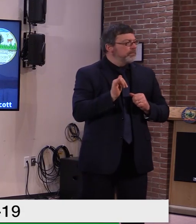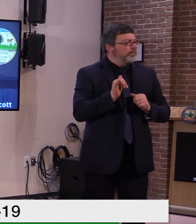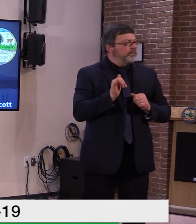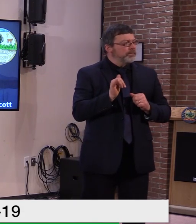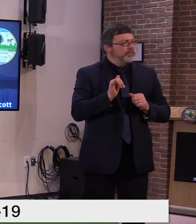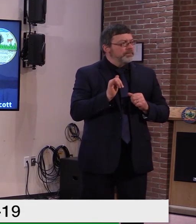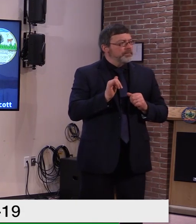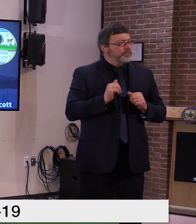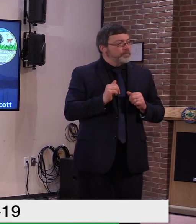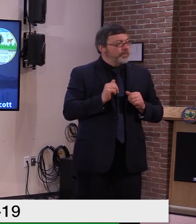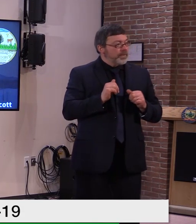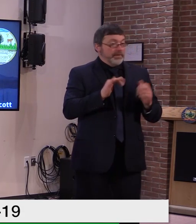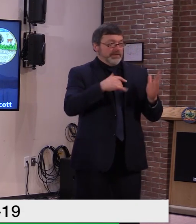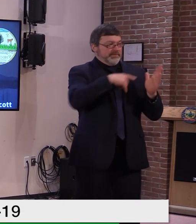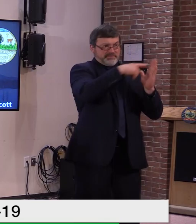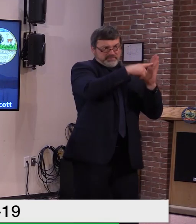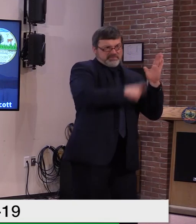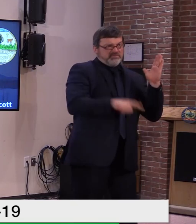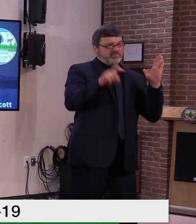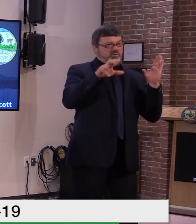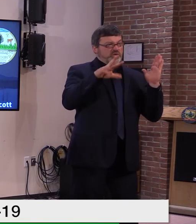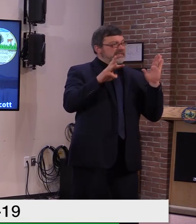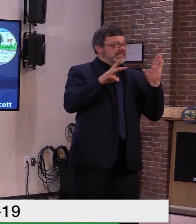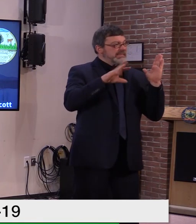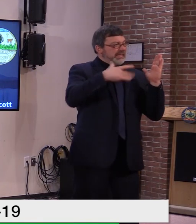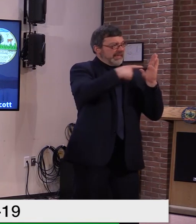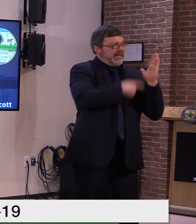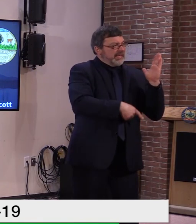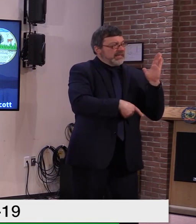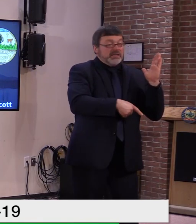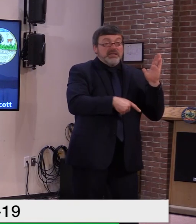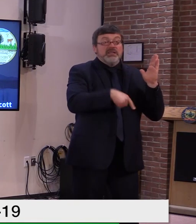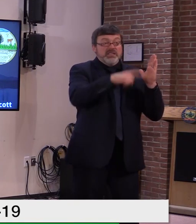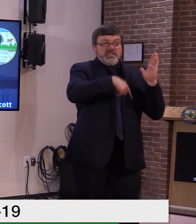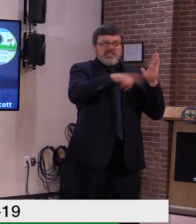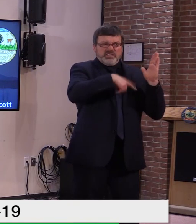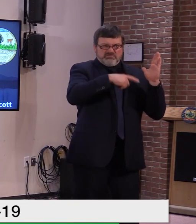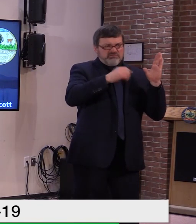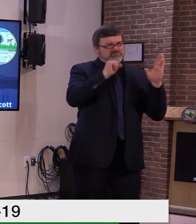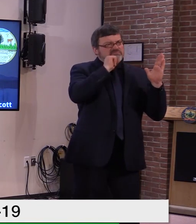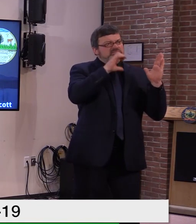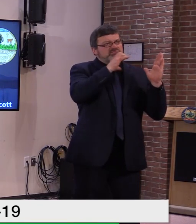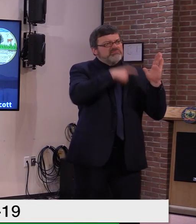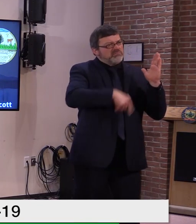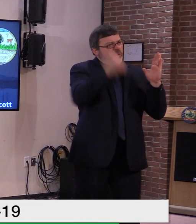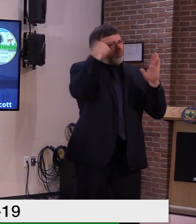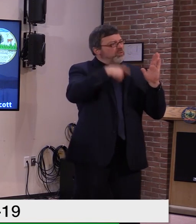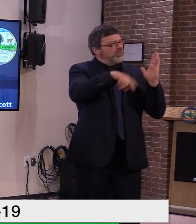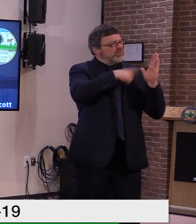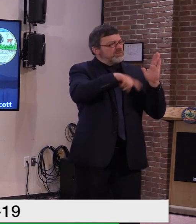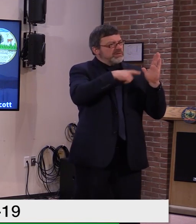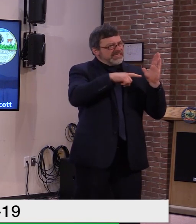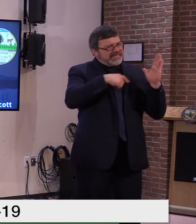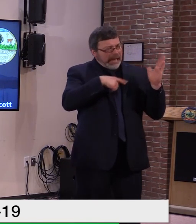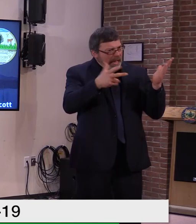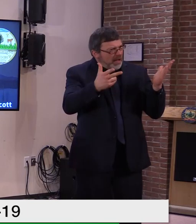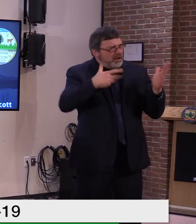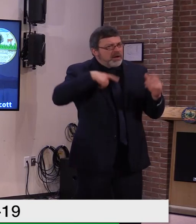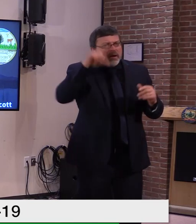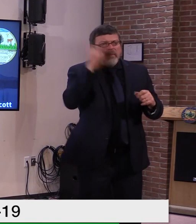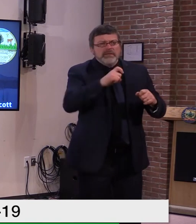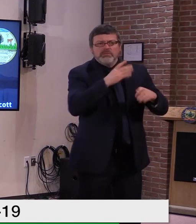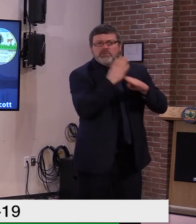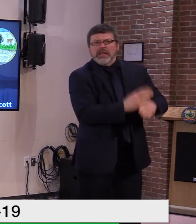are the people we need to do everything that we can to protect. So,